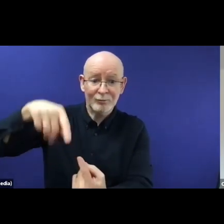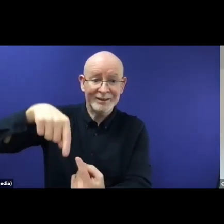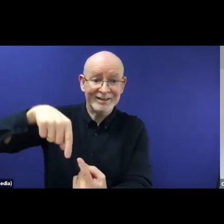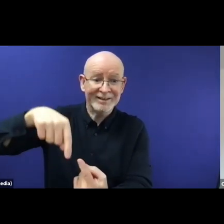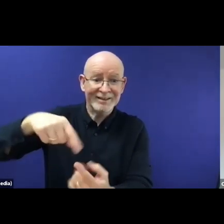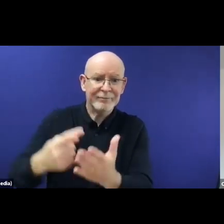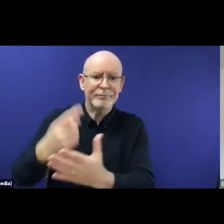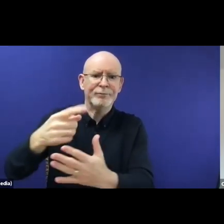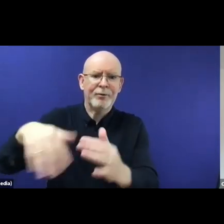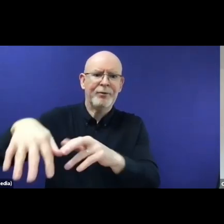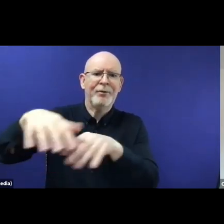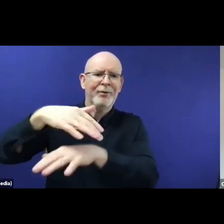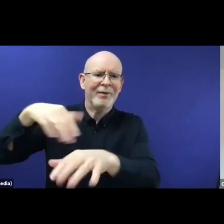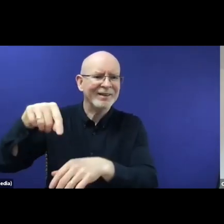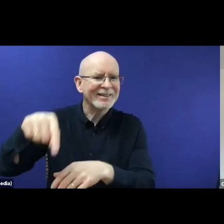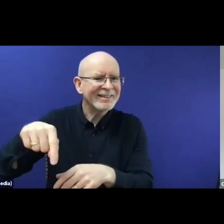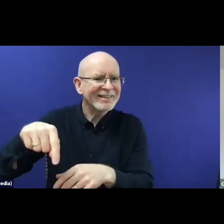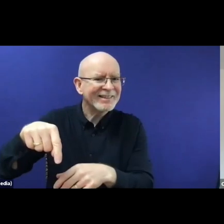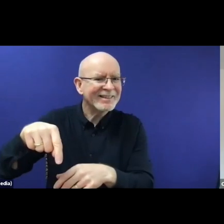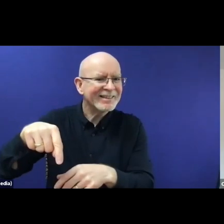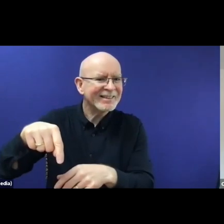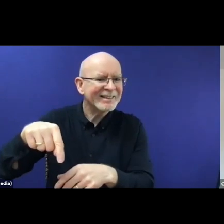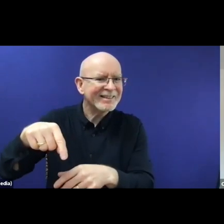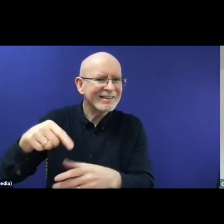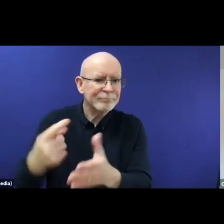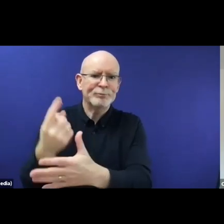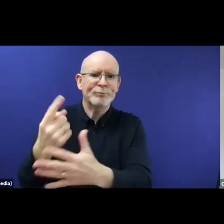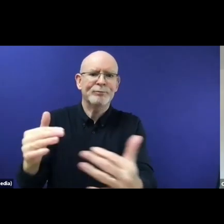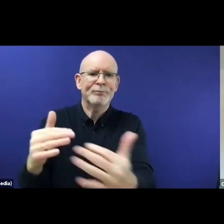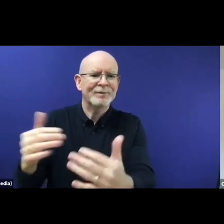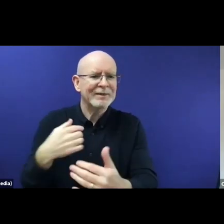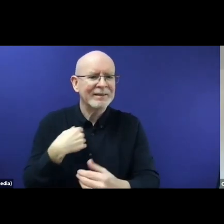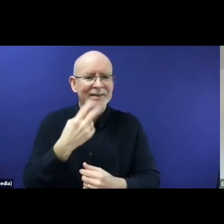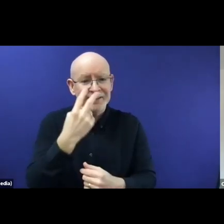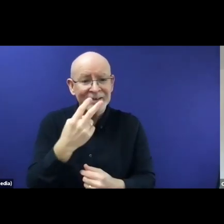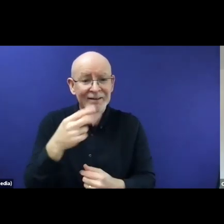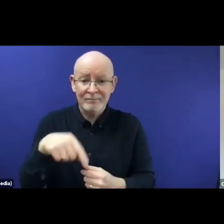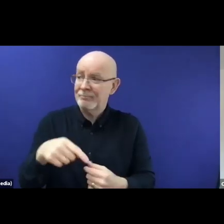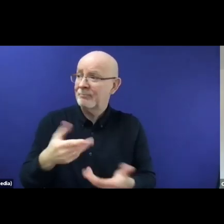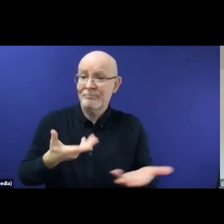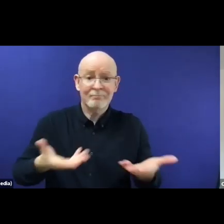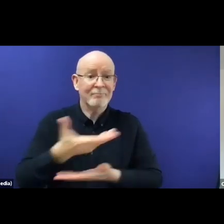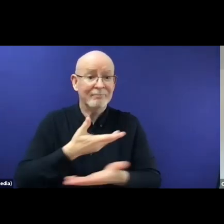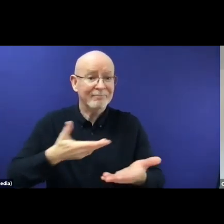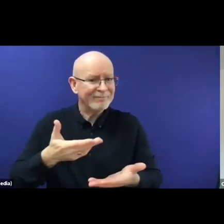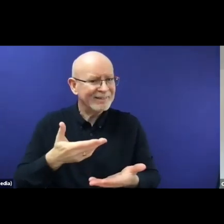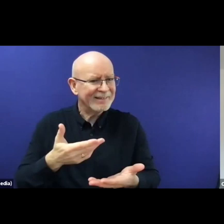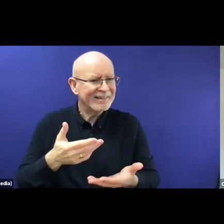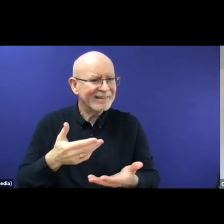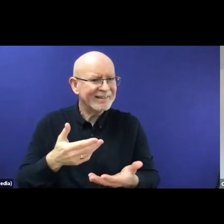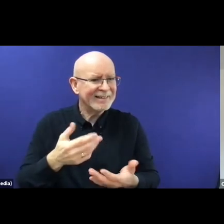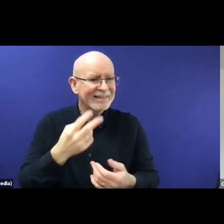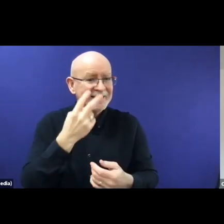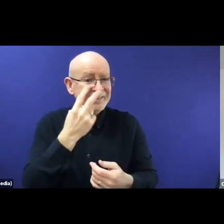is a topic that's been covered in various panels across this week's conference. But most importantly, the two organizations have adapted